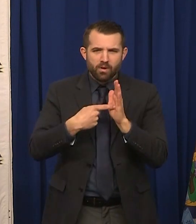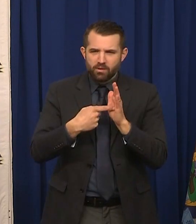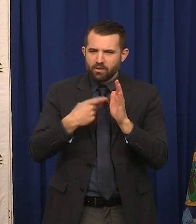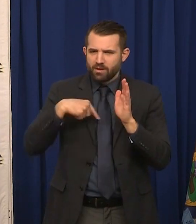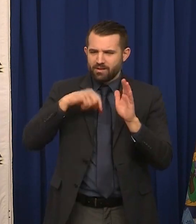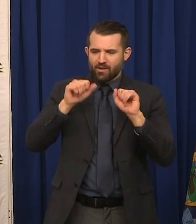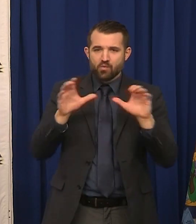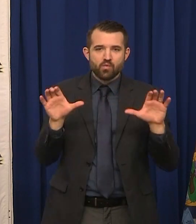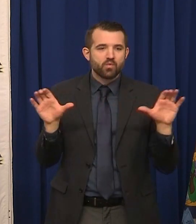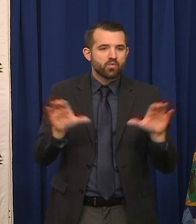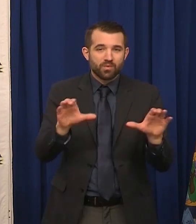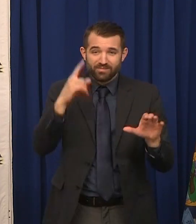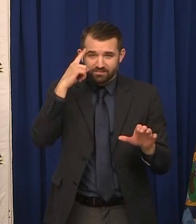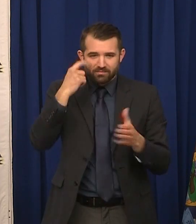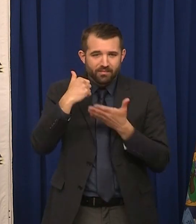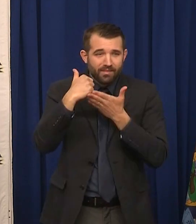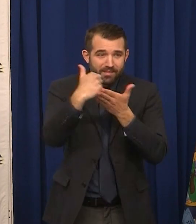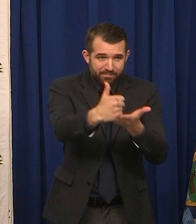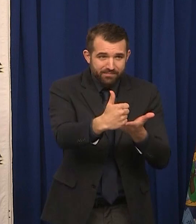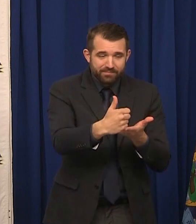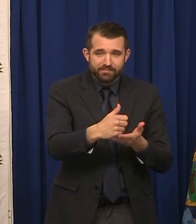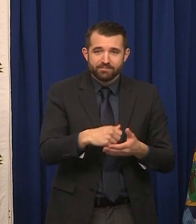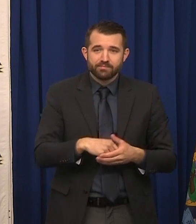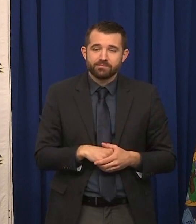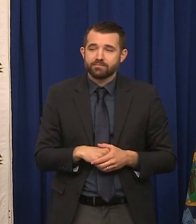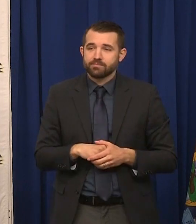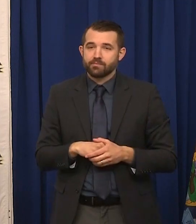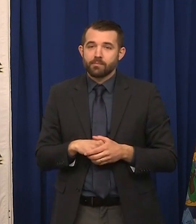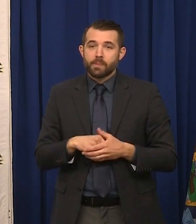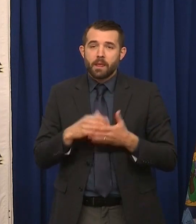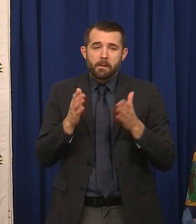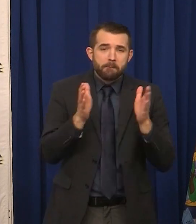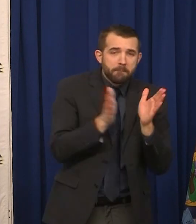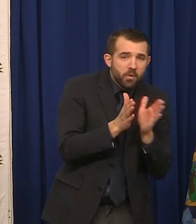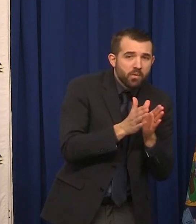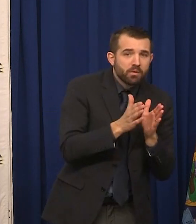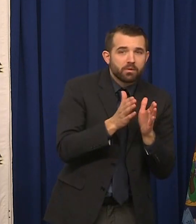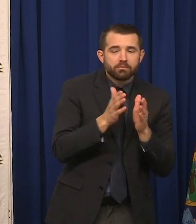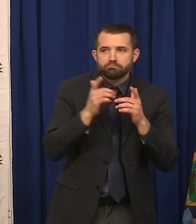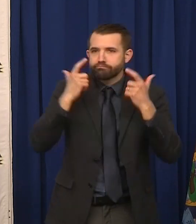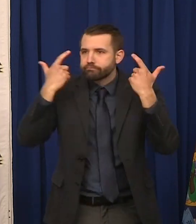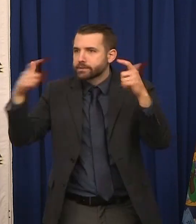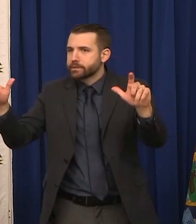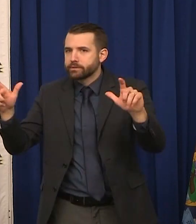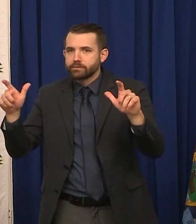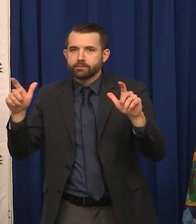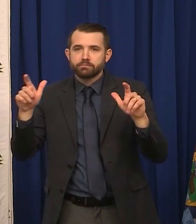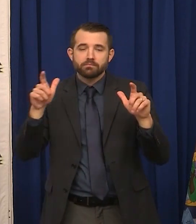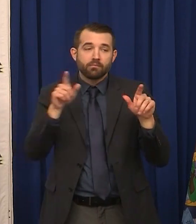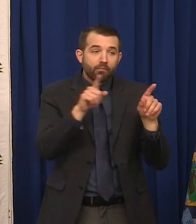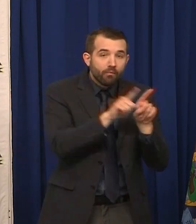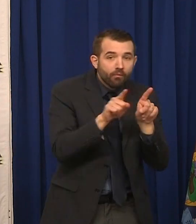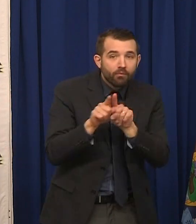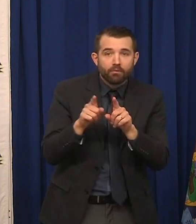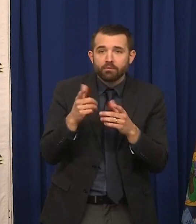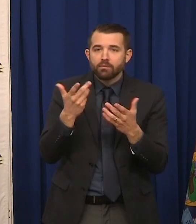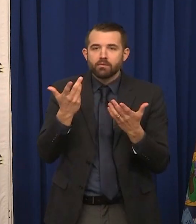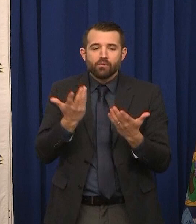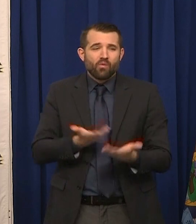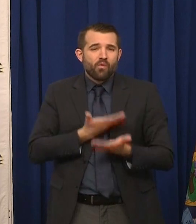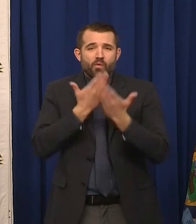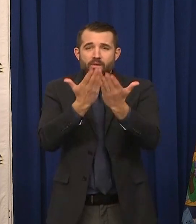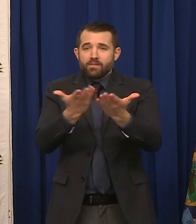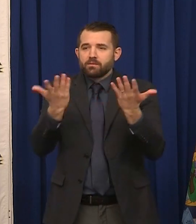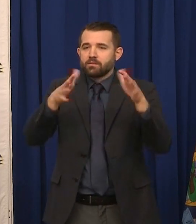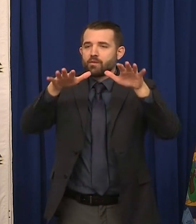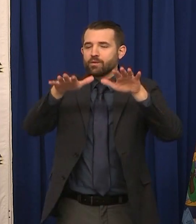greater effort, but we can also do things to introduce some calm, some order, and some settling into our lives right